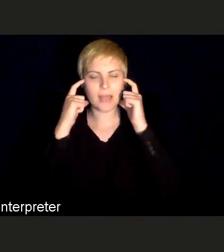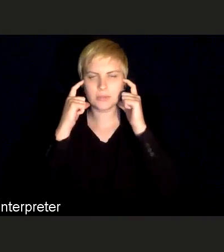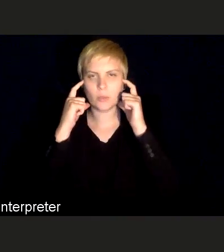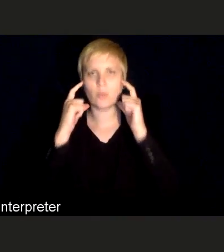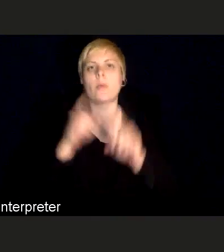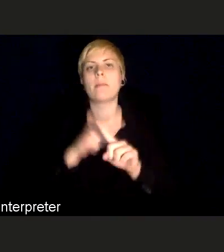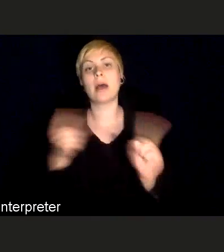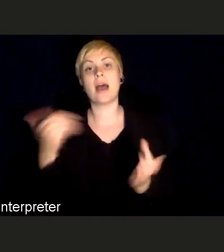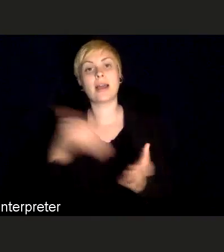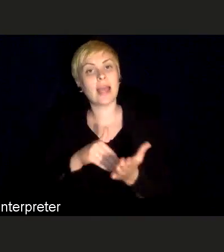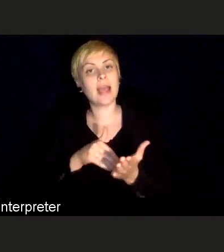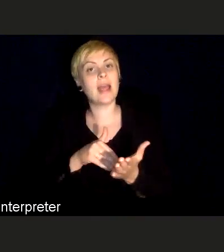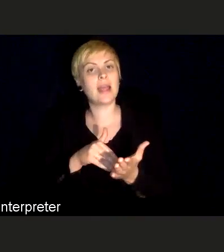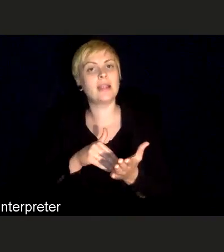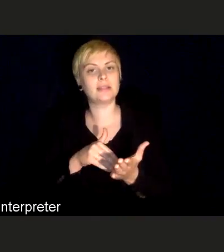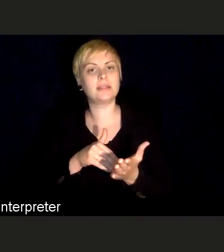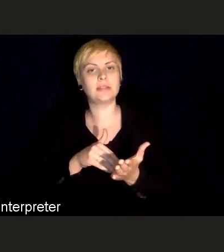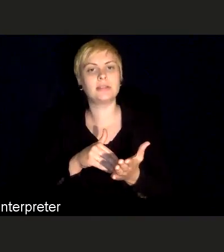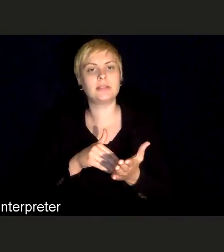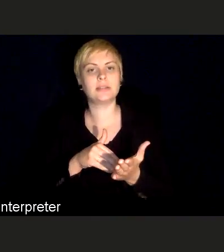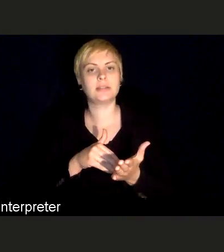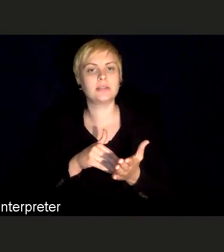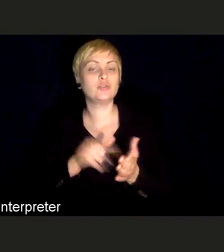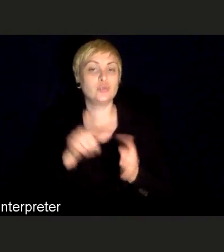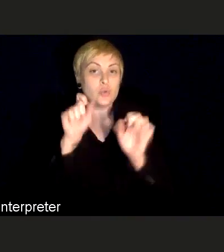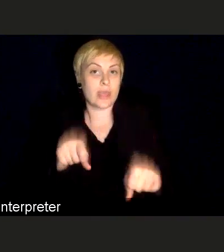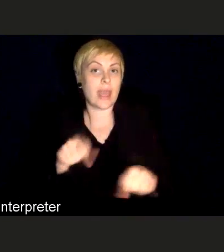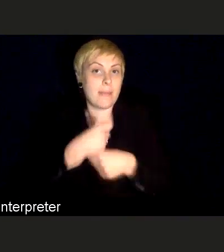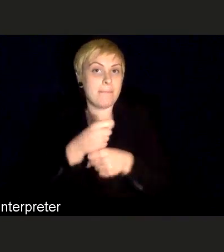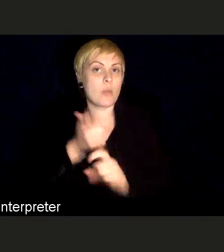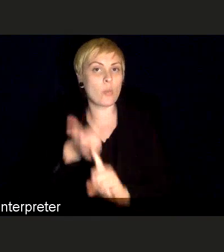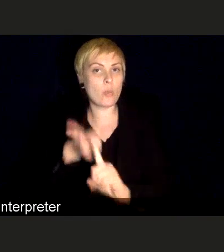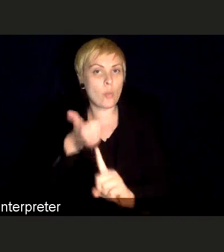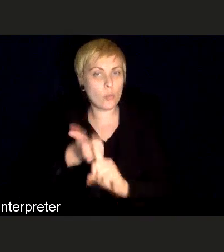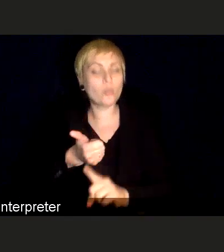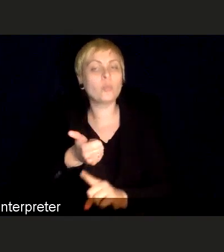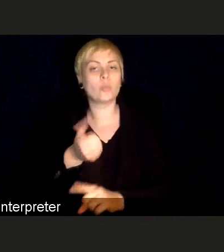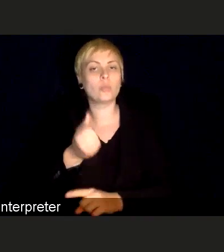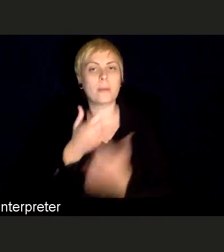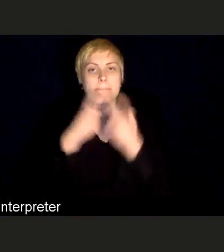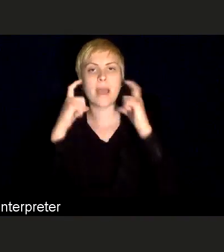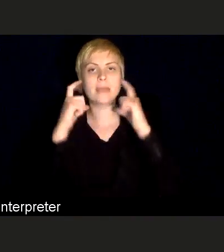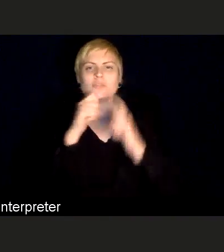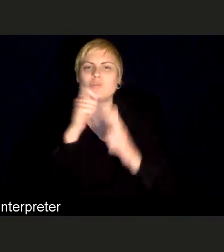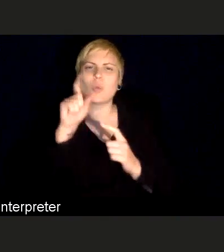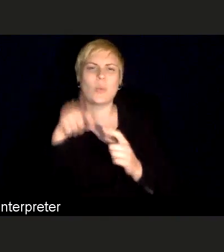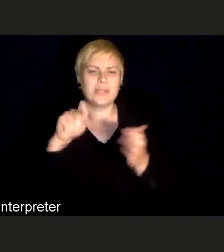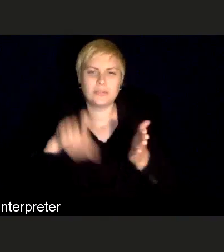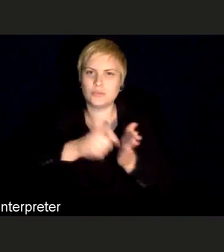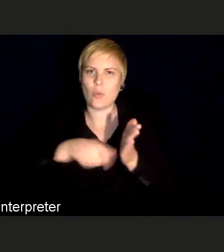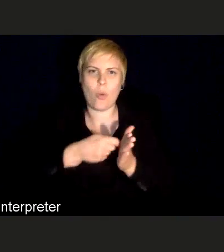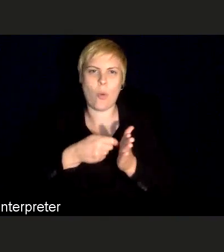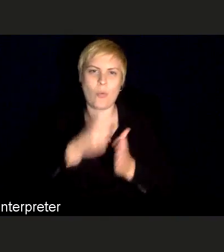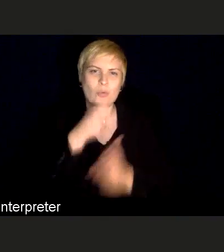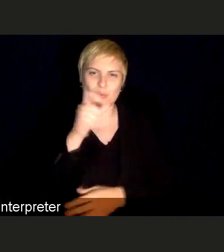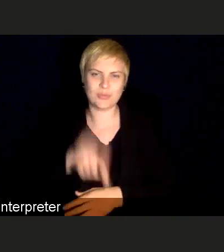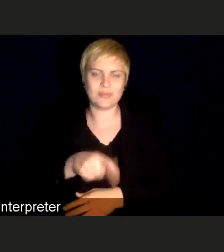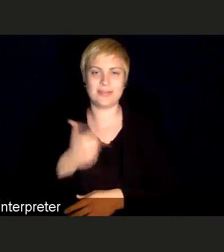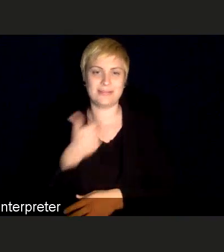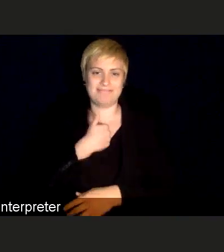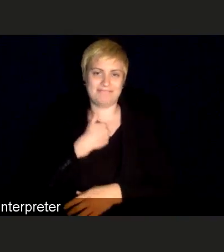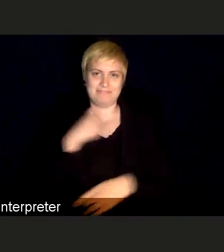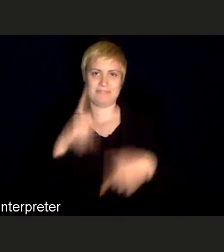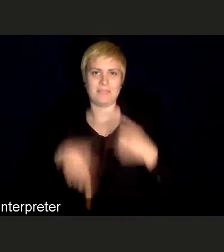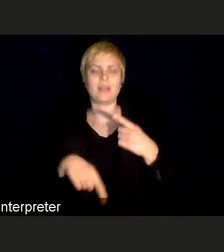again, potentially make your own mask. Again, you don't have to have any sewing capability. I know I don't have any, so